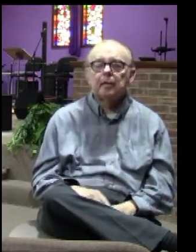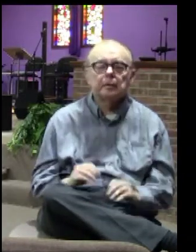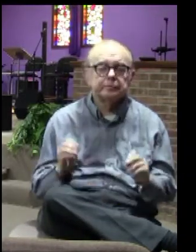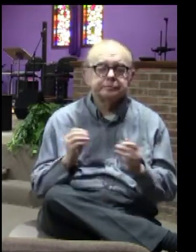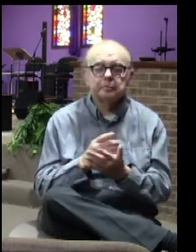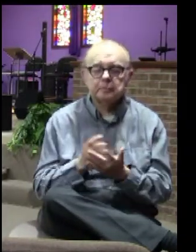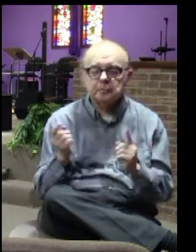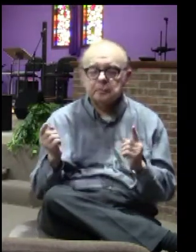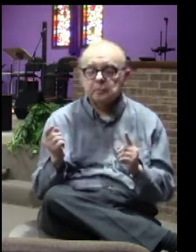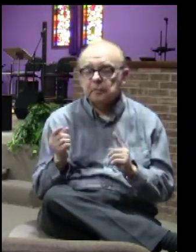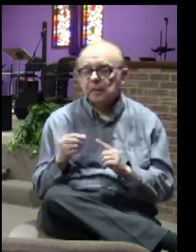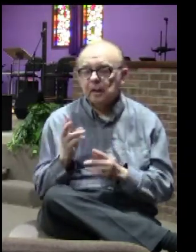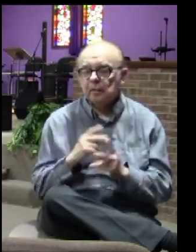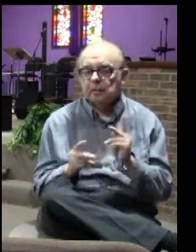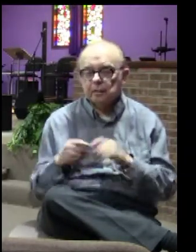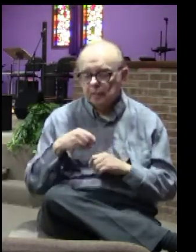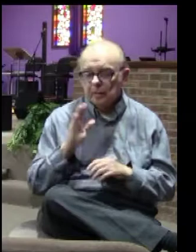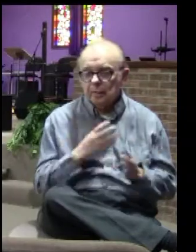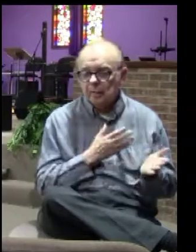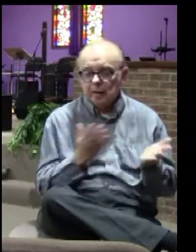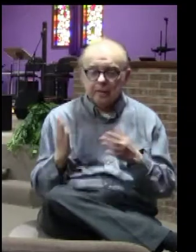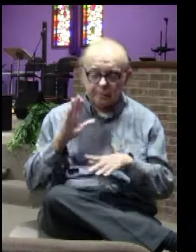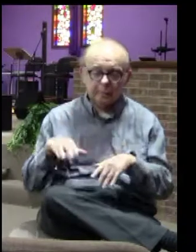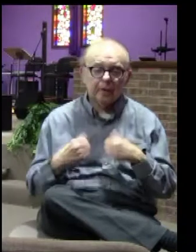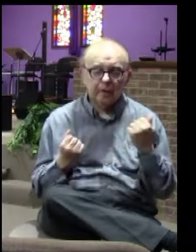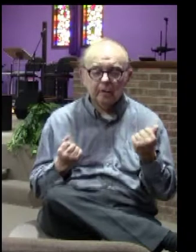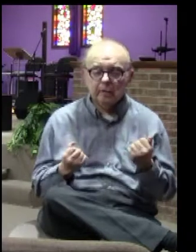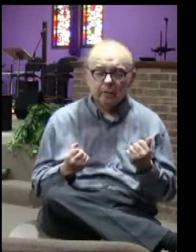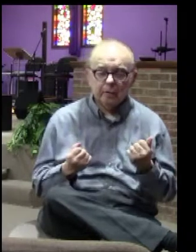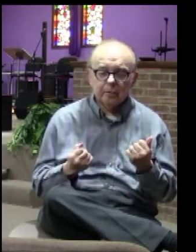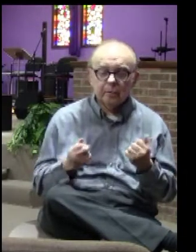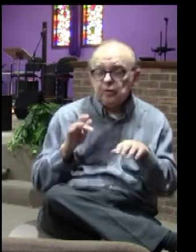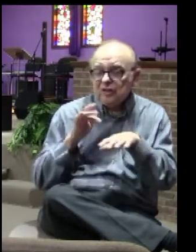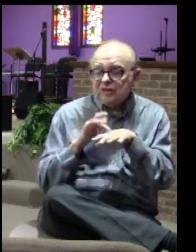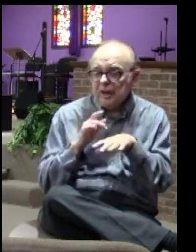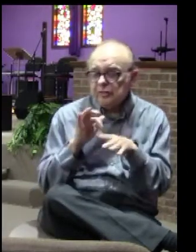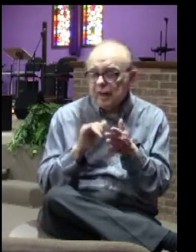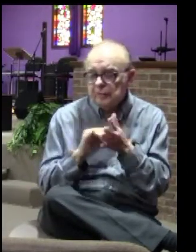There's certain people that God's bringing in your life to reach,